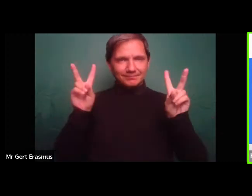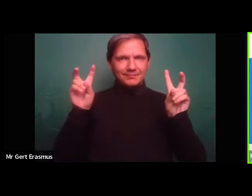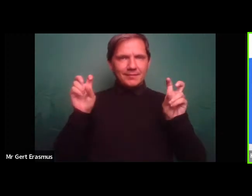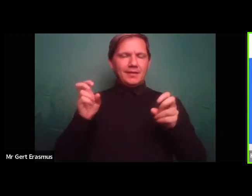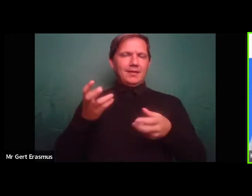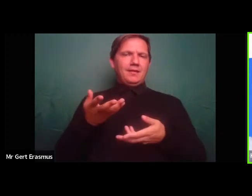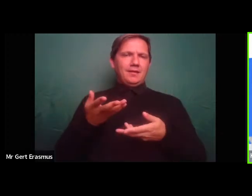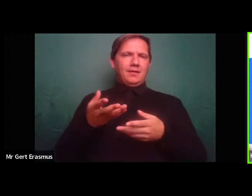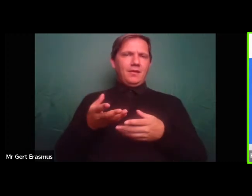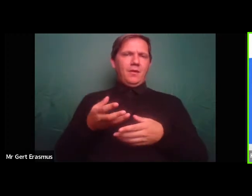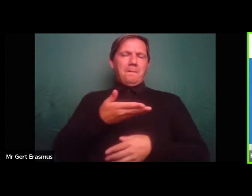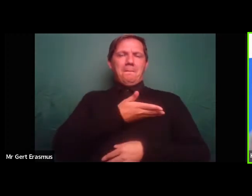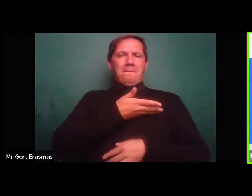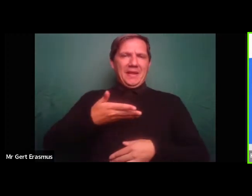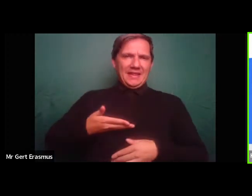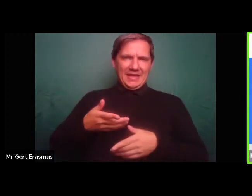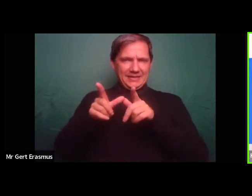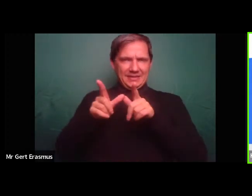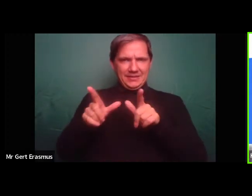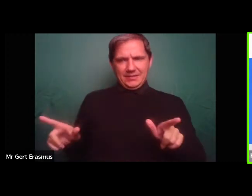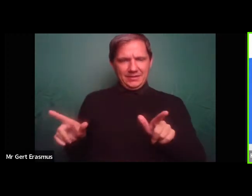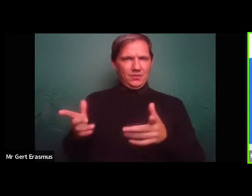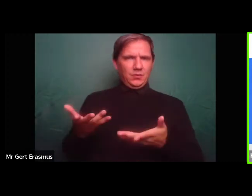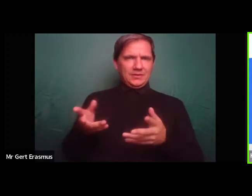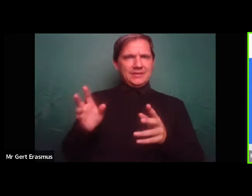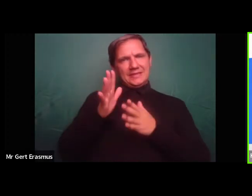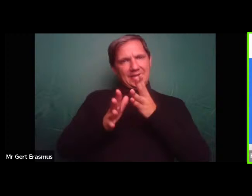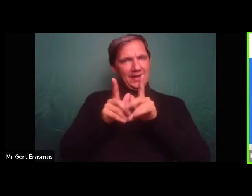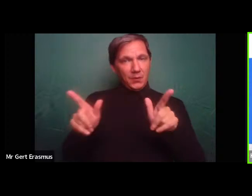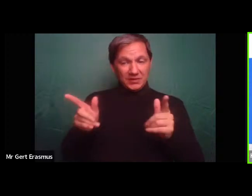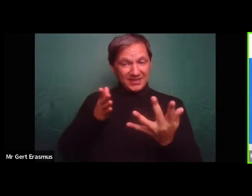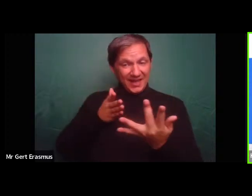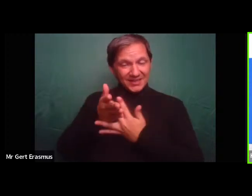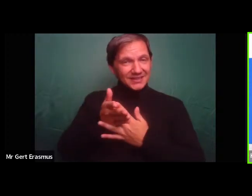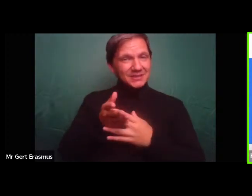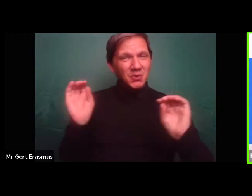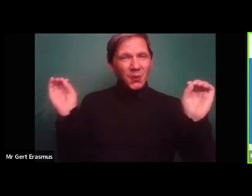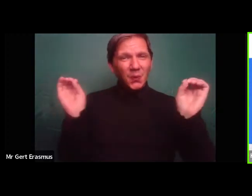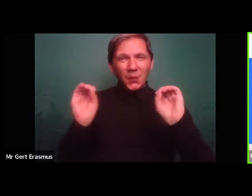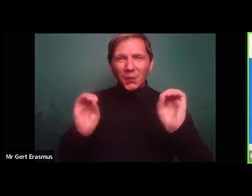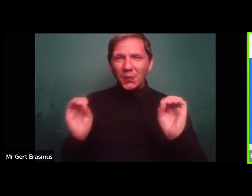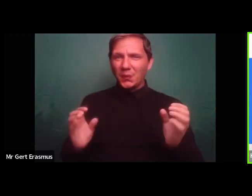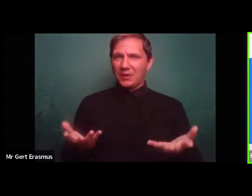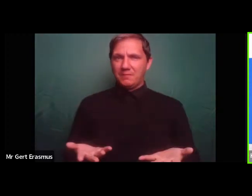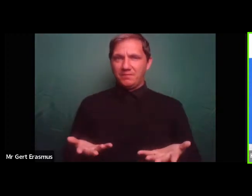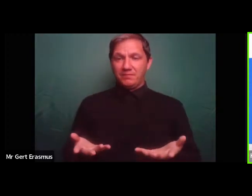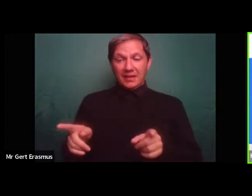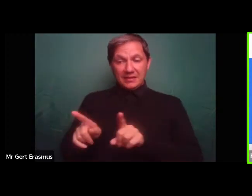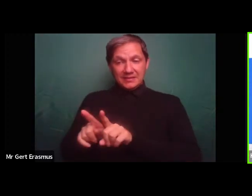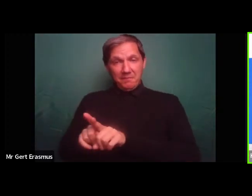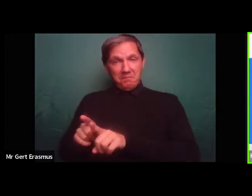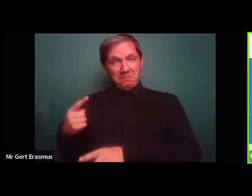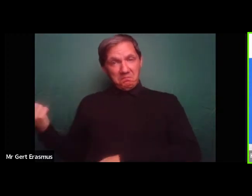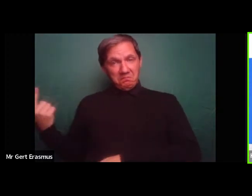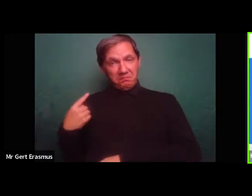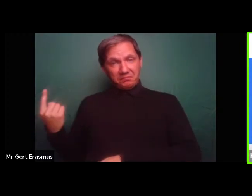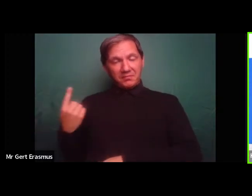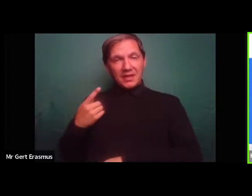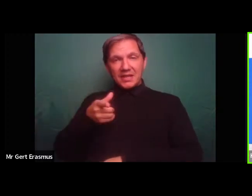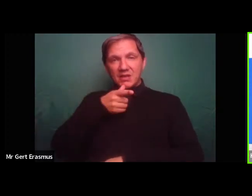we all, as hearing members of society, acquire our mother tongue